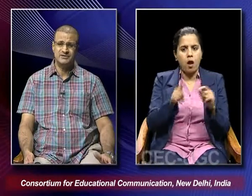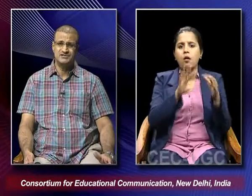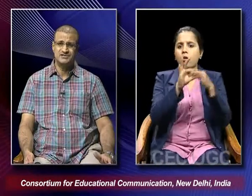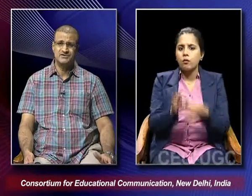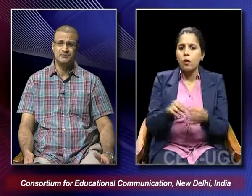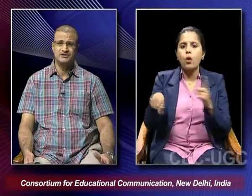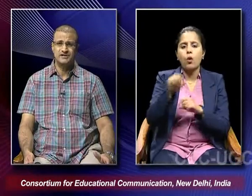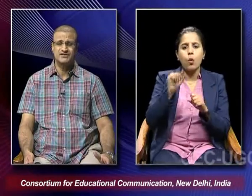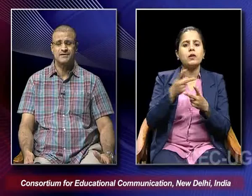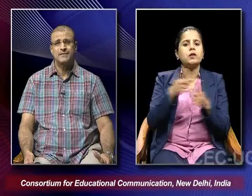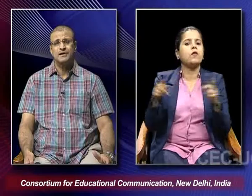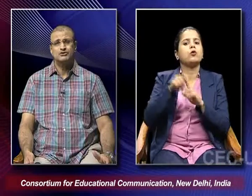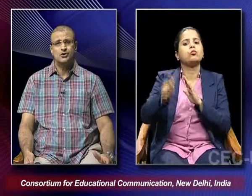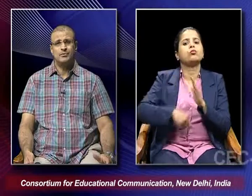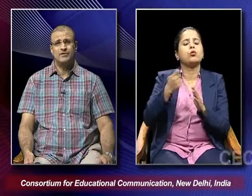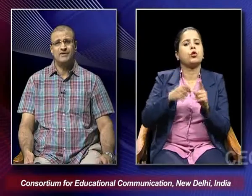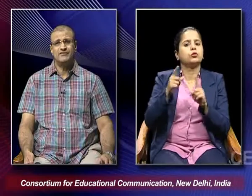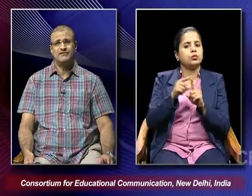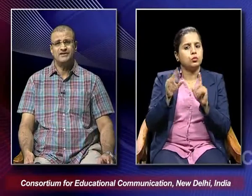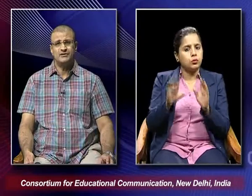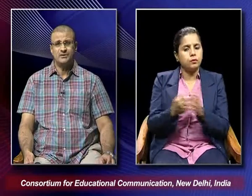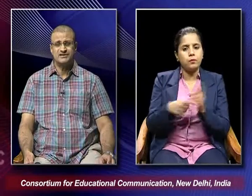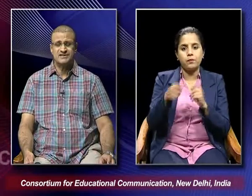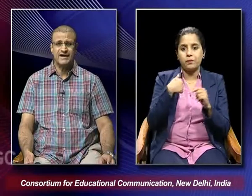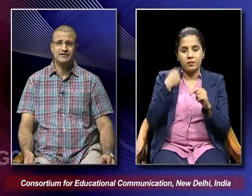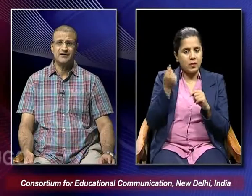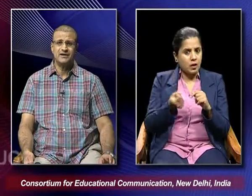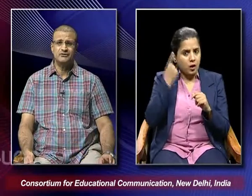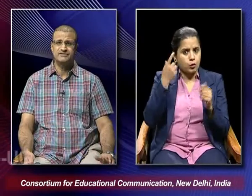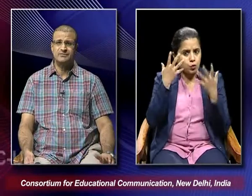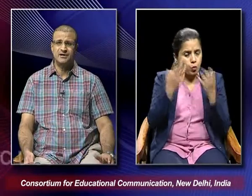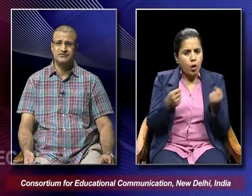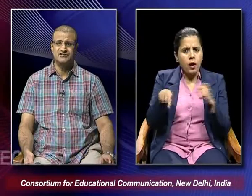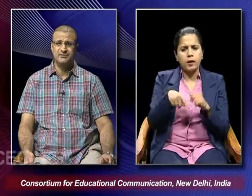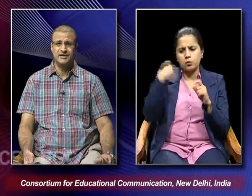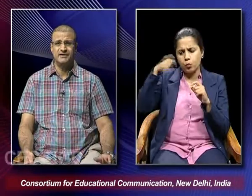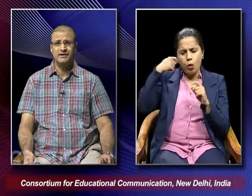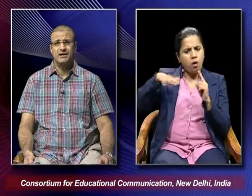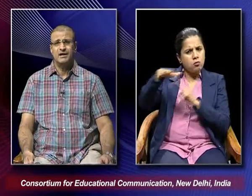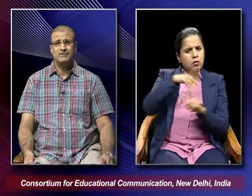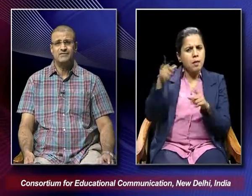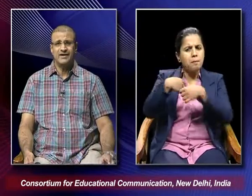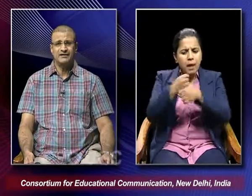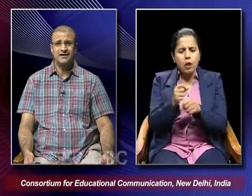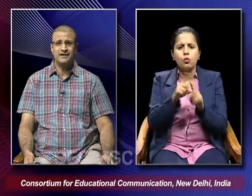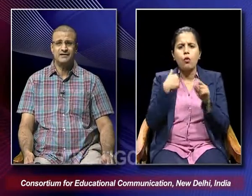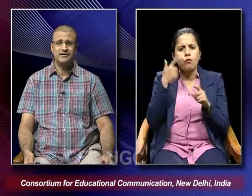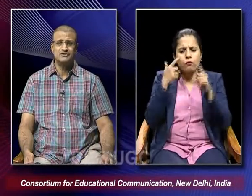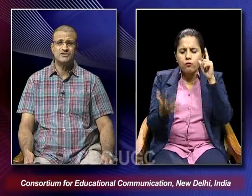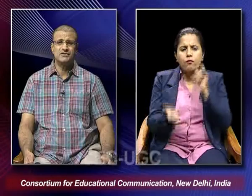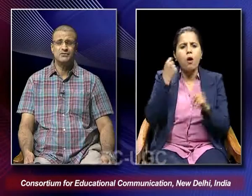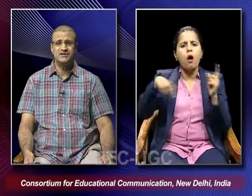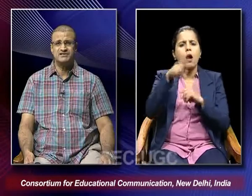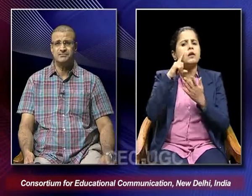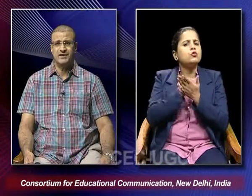him in several projects. So when we tend to understand the kind of cinema which he made, we find that he was